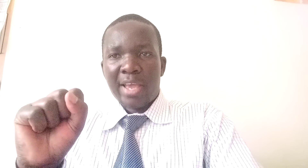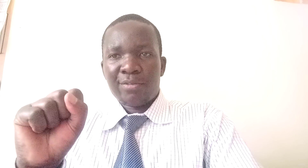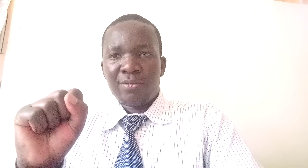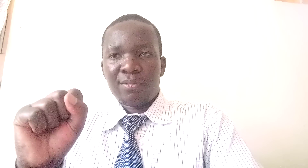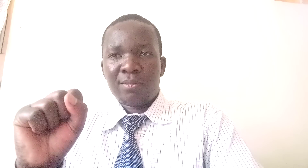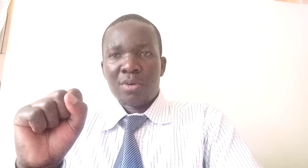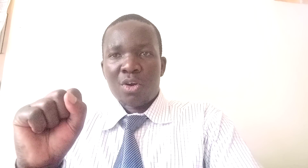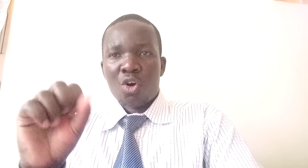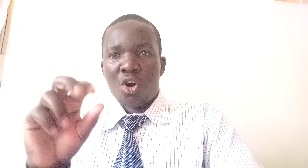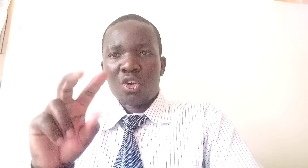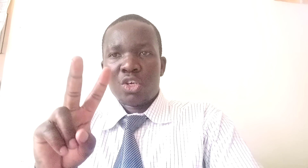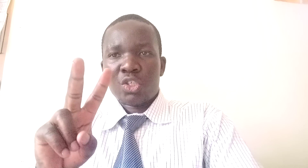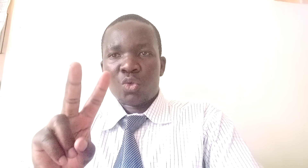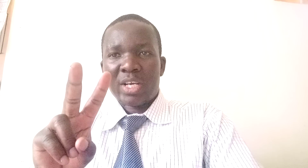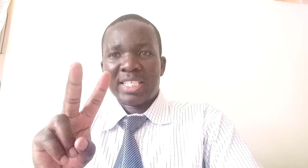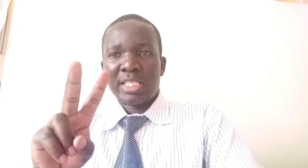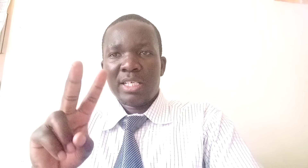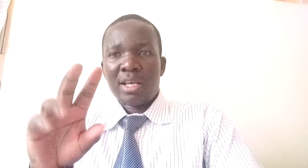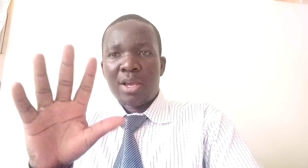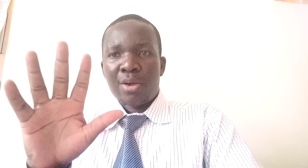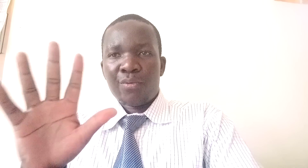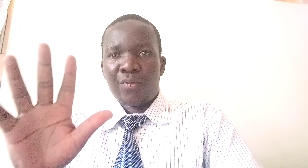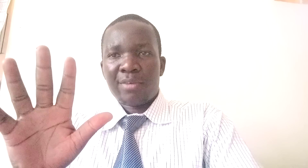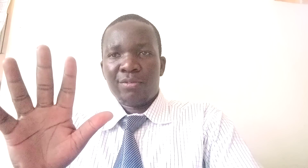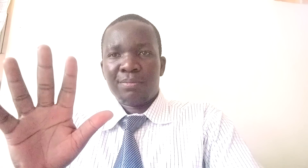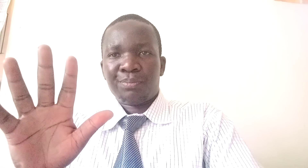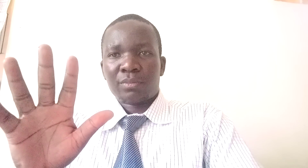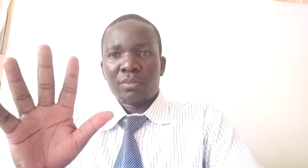25. Or 25.